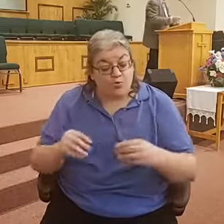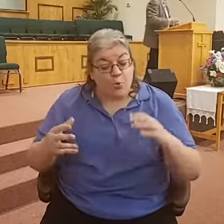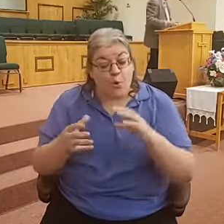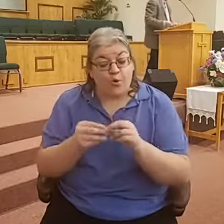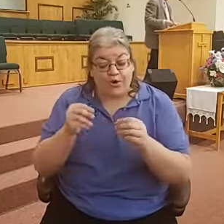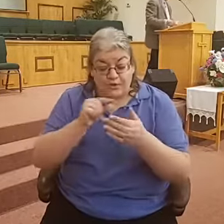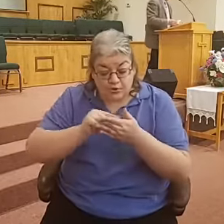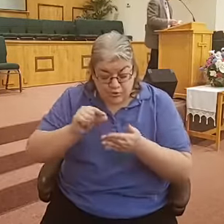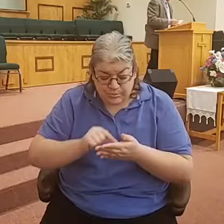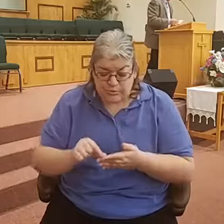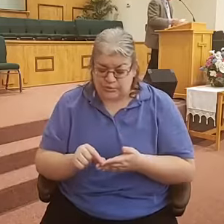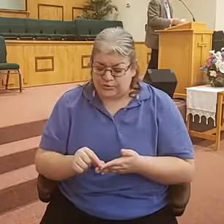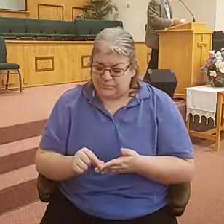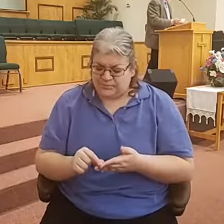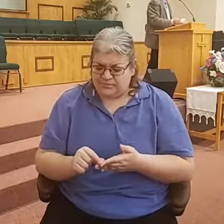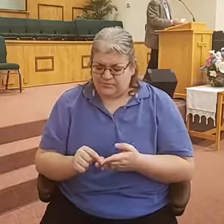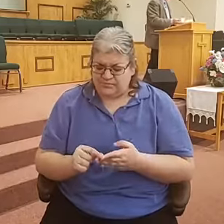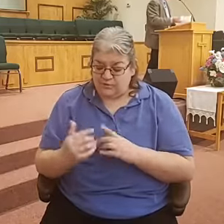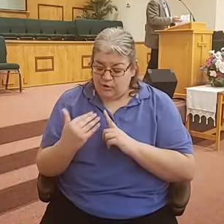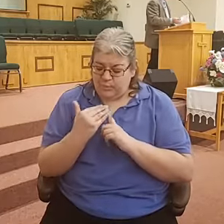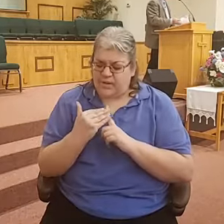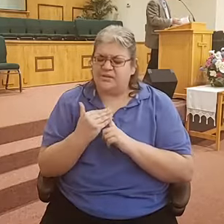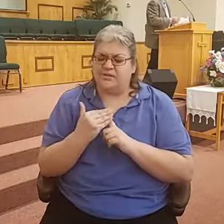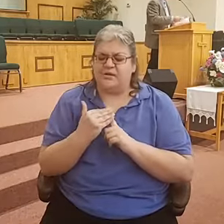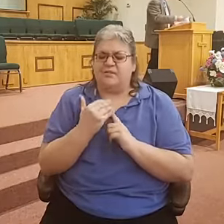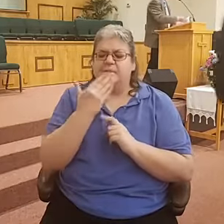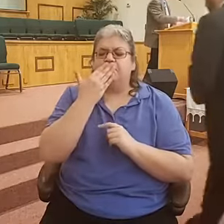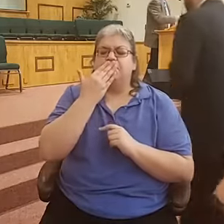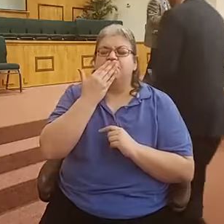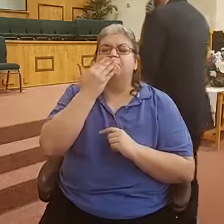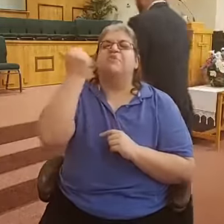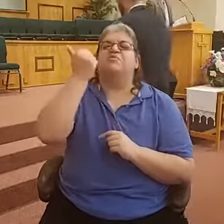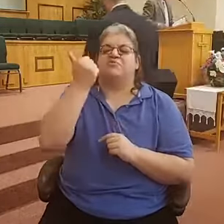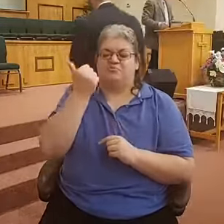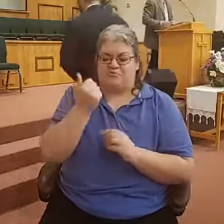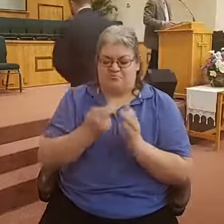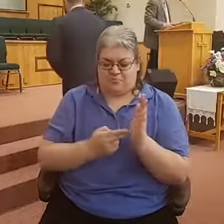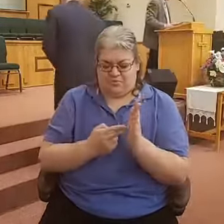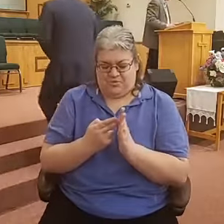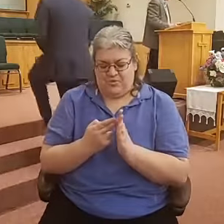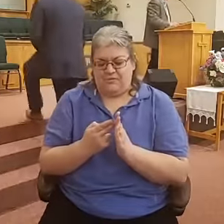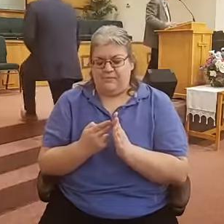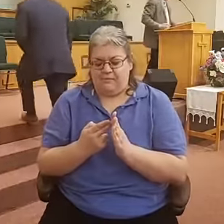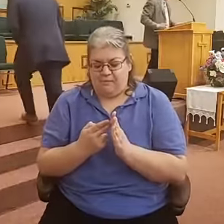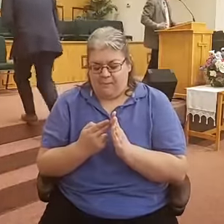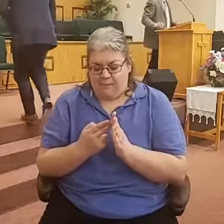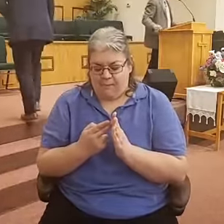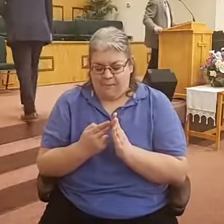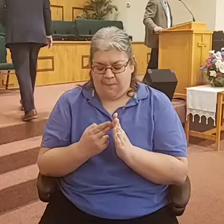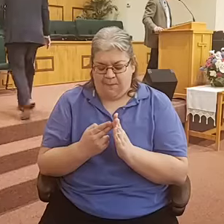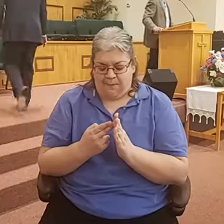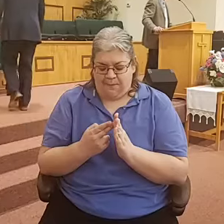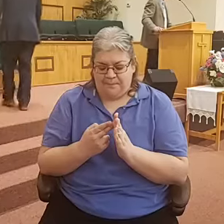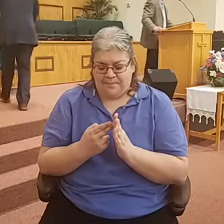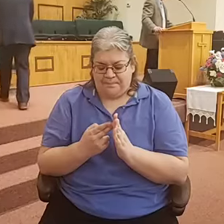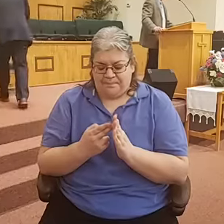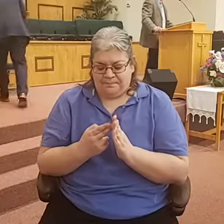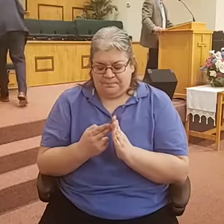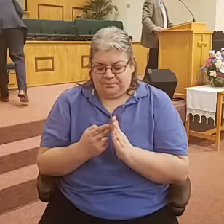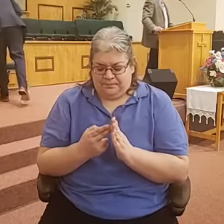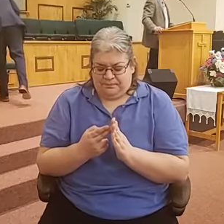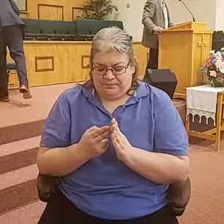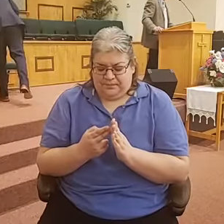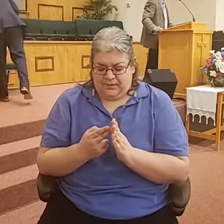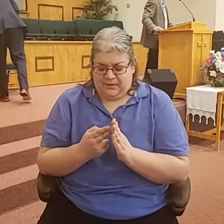Scripture that reminds us of a greater truth. That is the changing power of